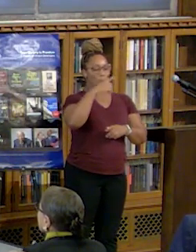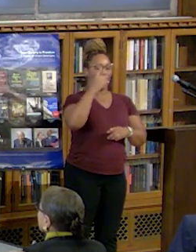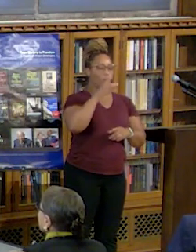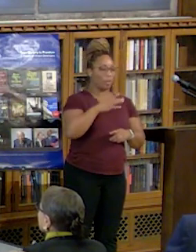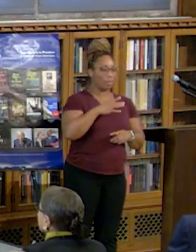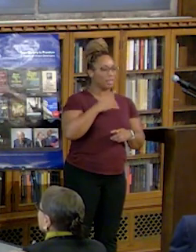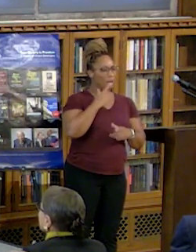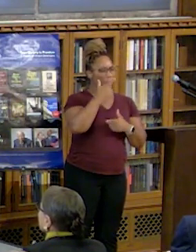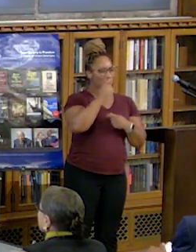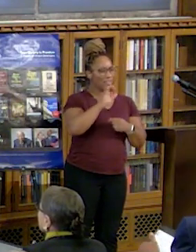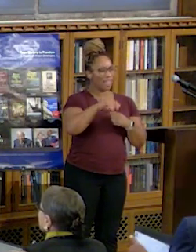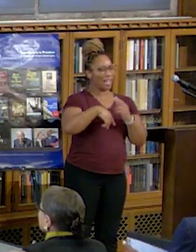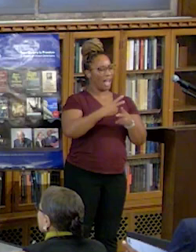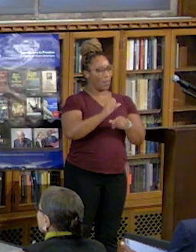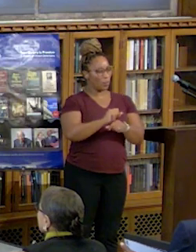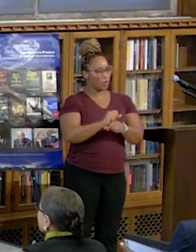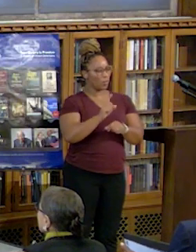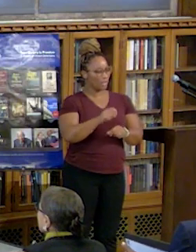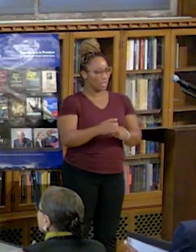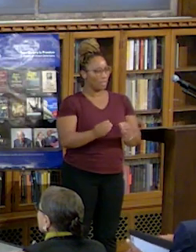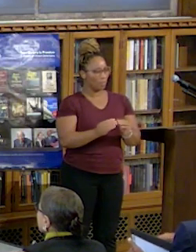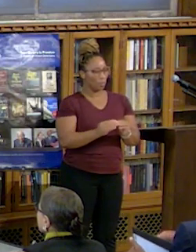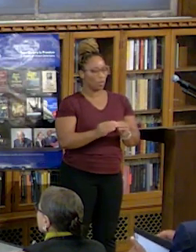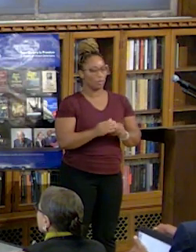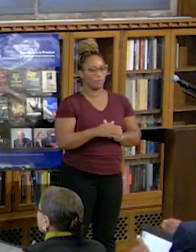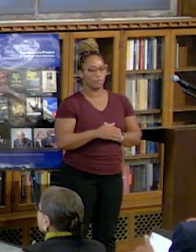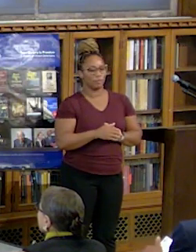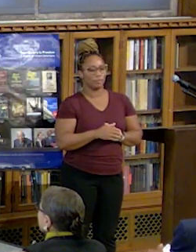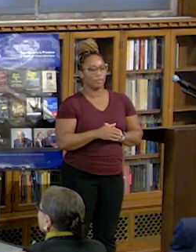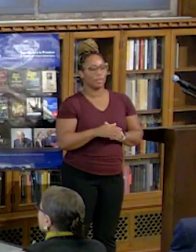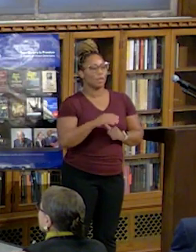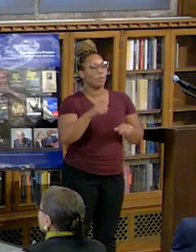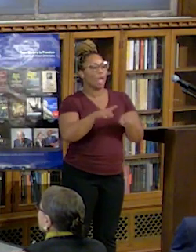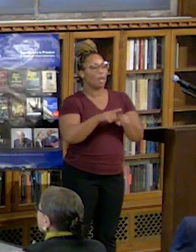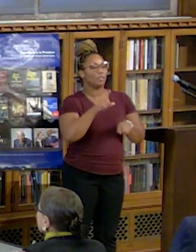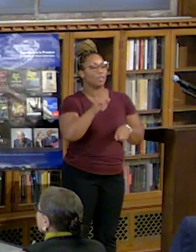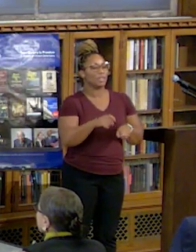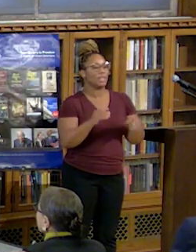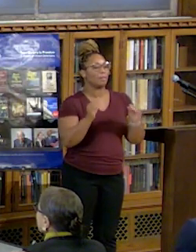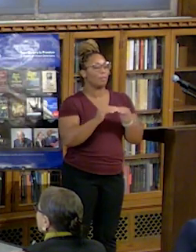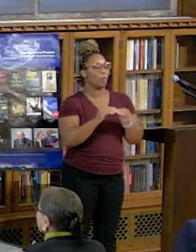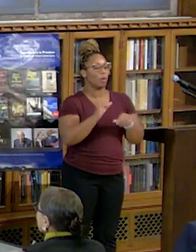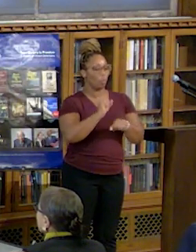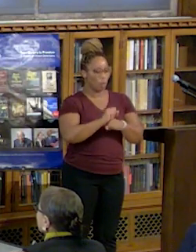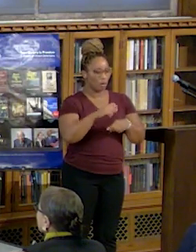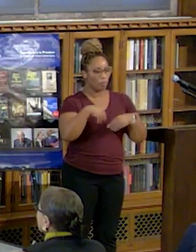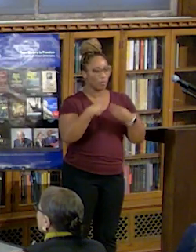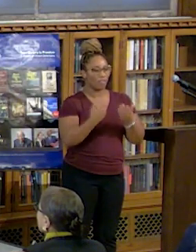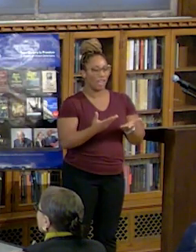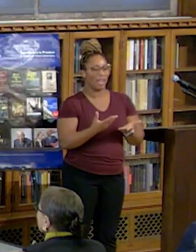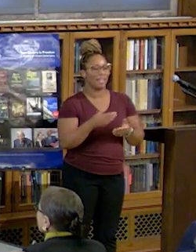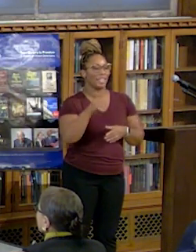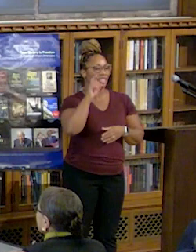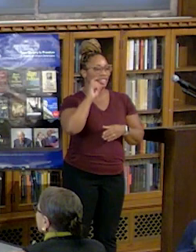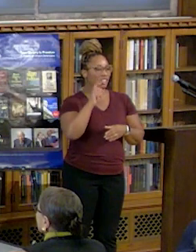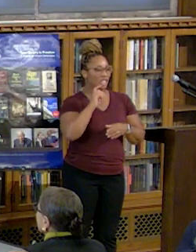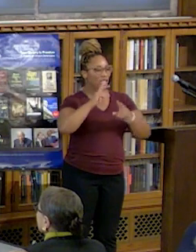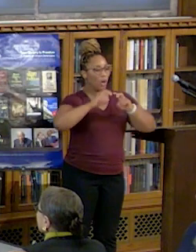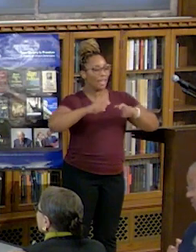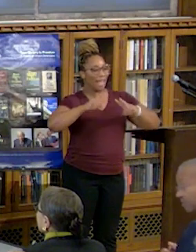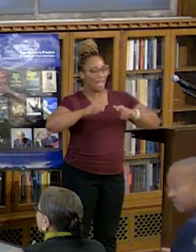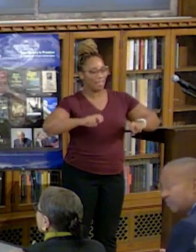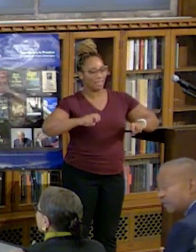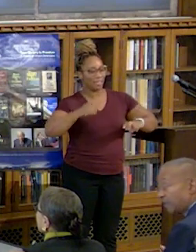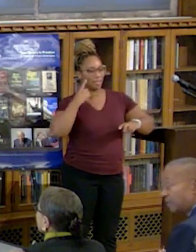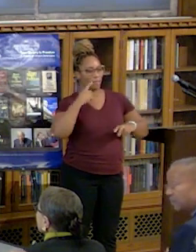type of work being done we need more of that I think we also need more work looking at um providing kind of a gendered analysis of black